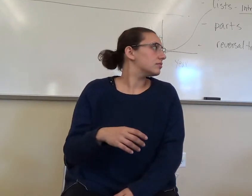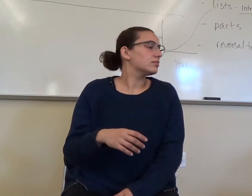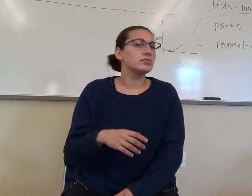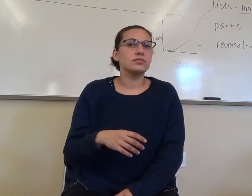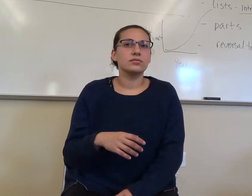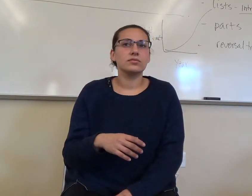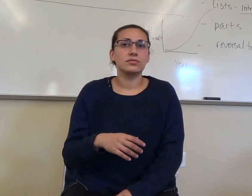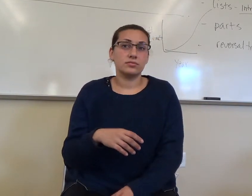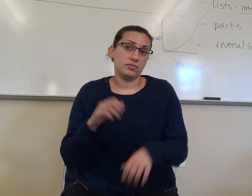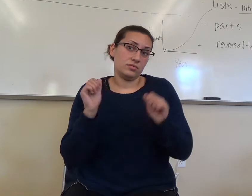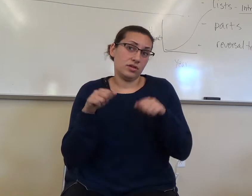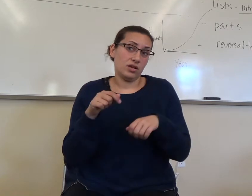Can we, yeah, Sandra?